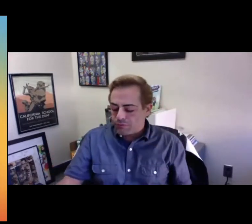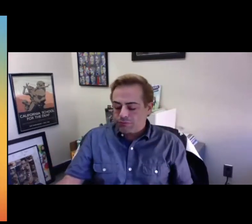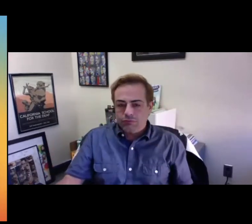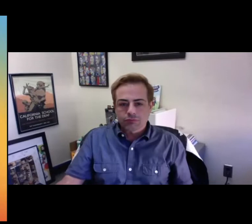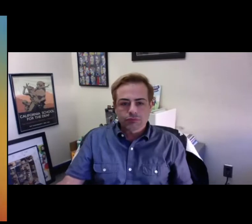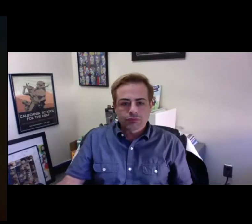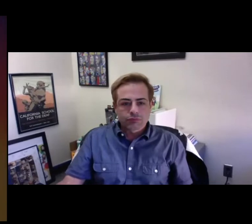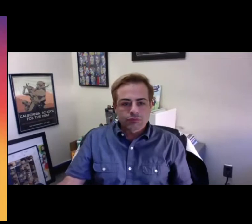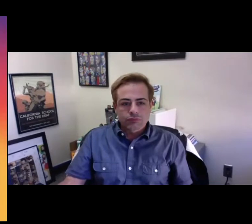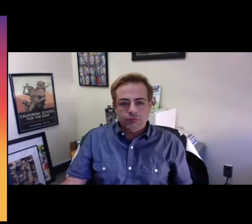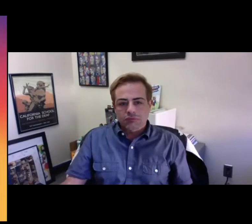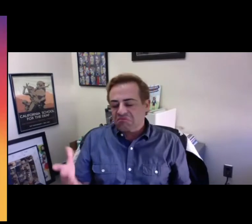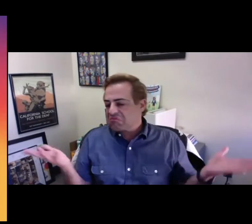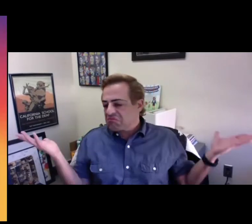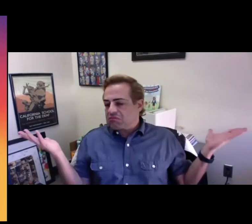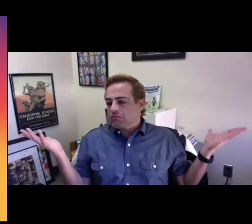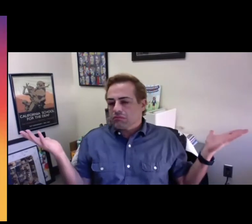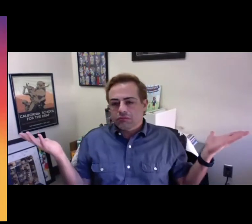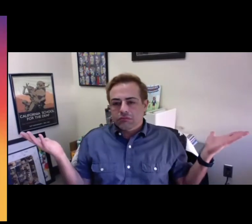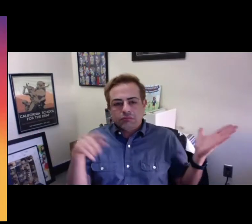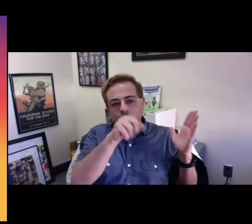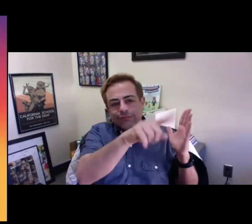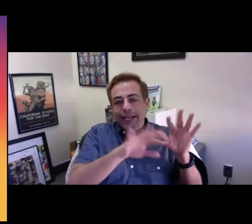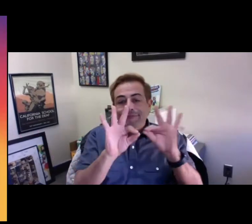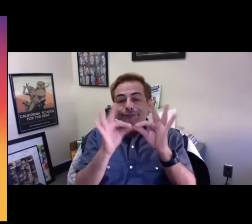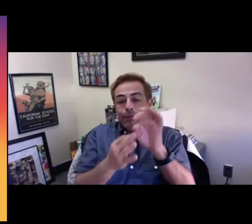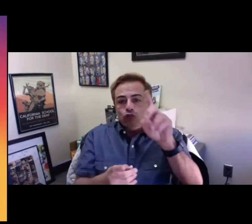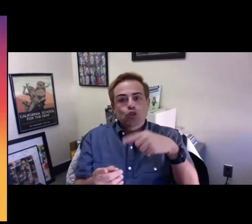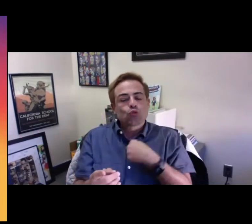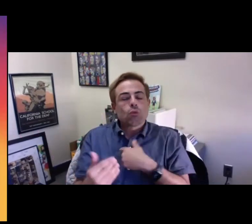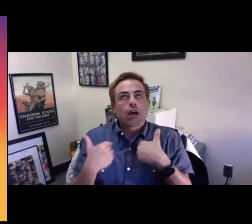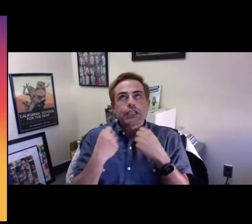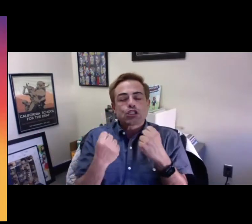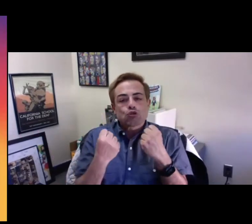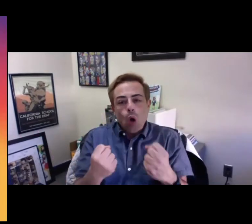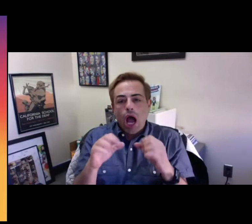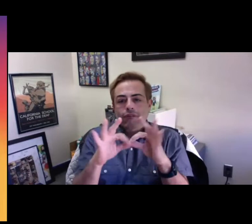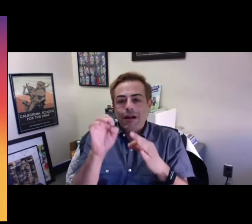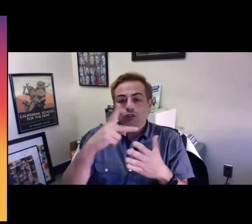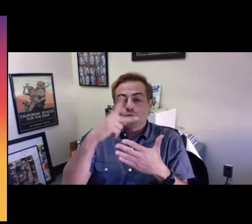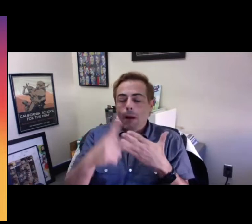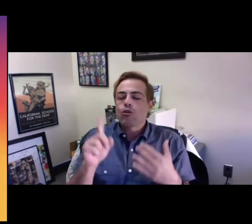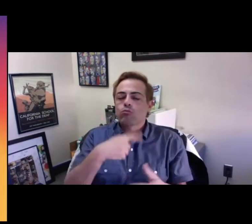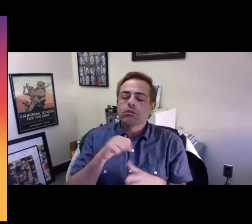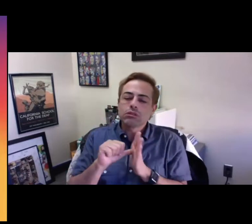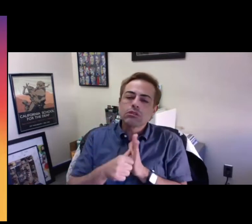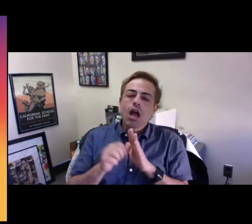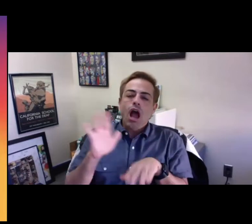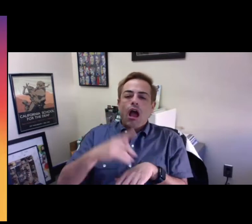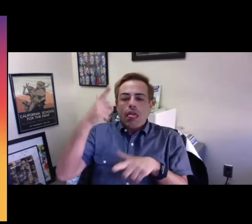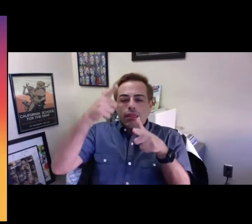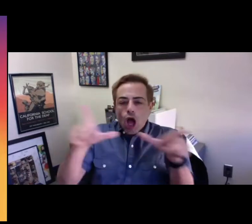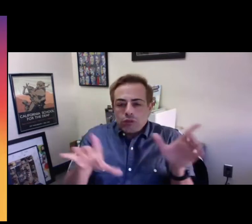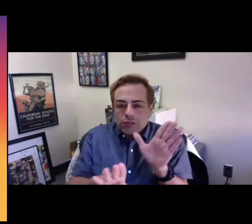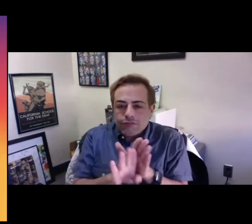I'll give you an example of some of the things that we do at CSD. We have a strong